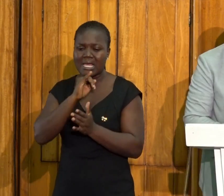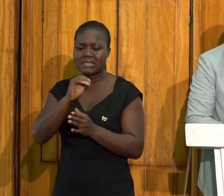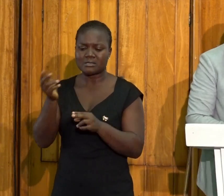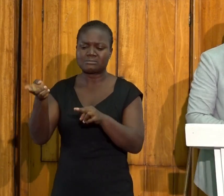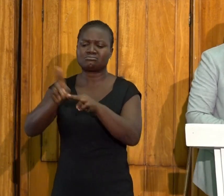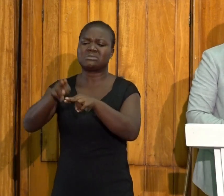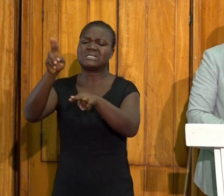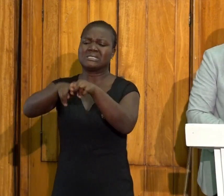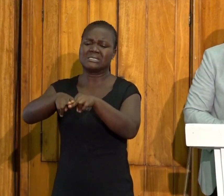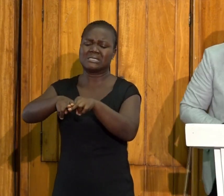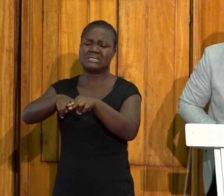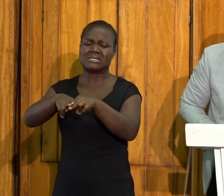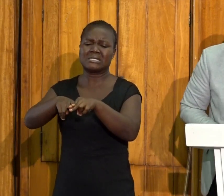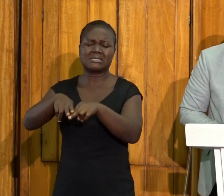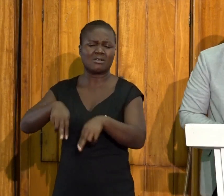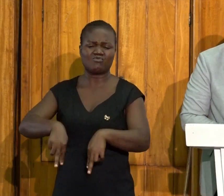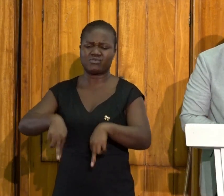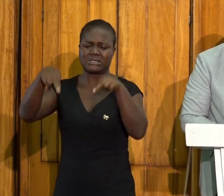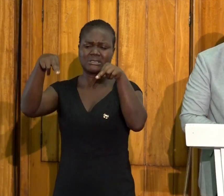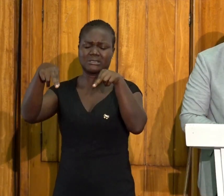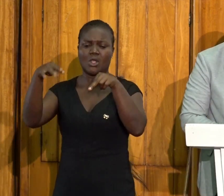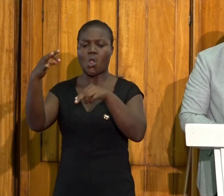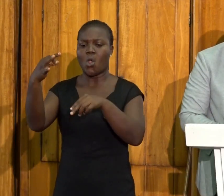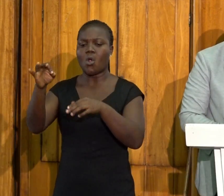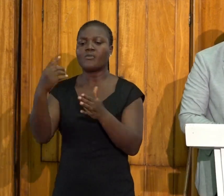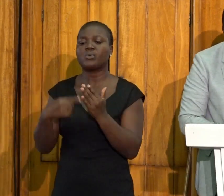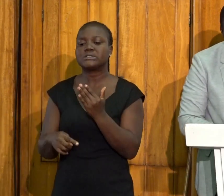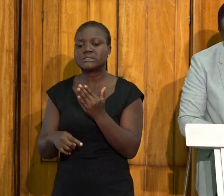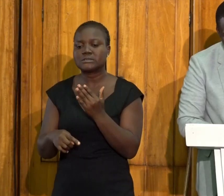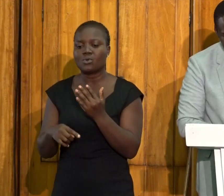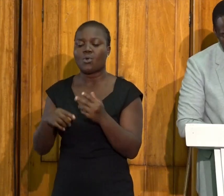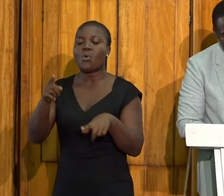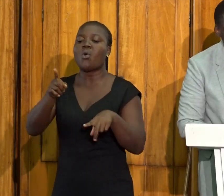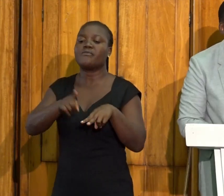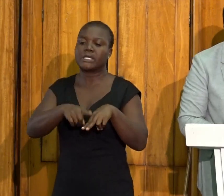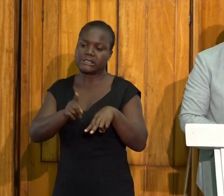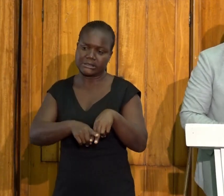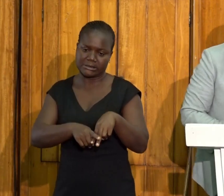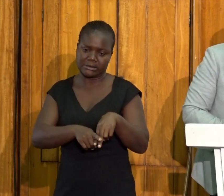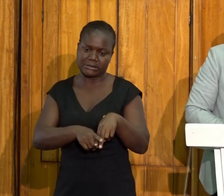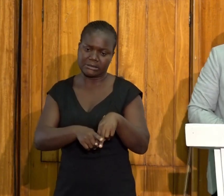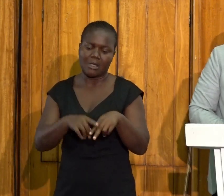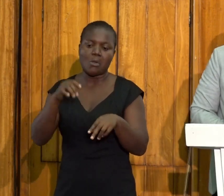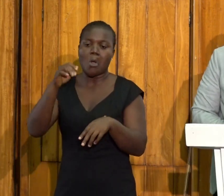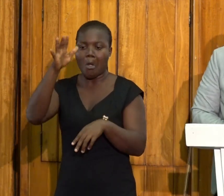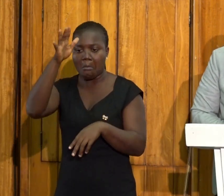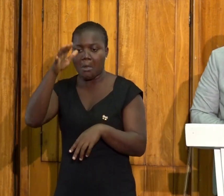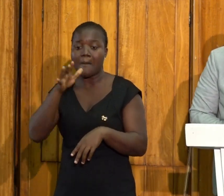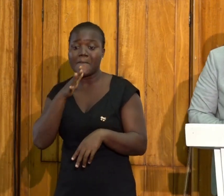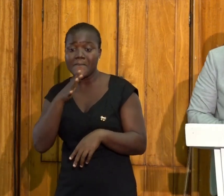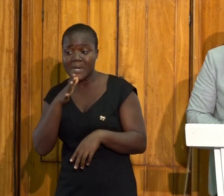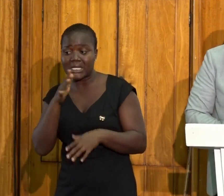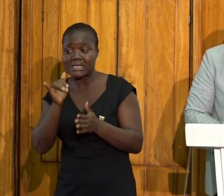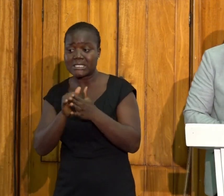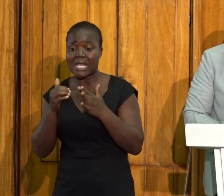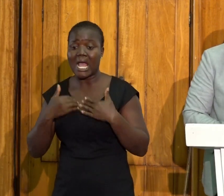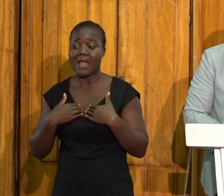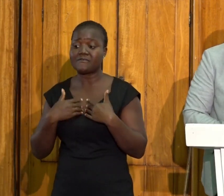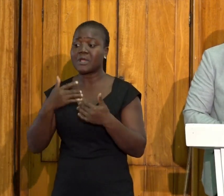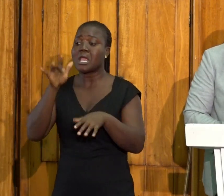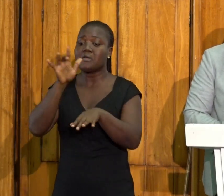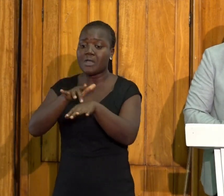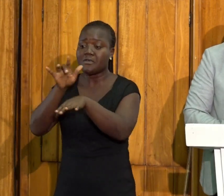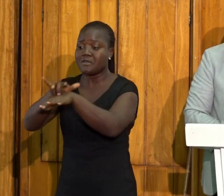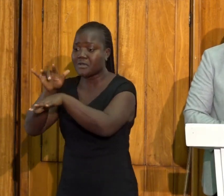increased risk of HIV transmission from the mother to child during acute HIV infection. Consideration should be given to methods